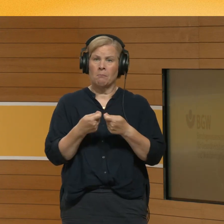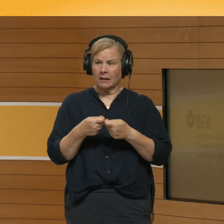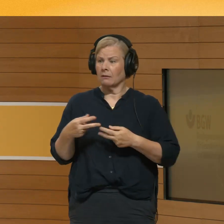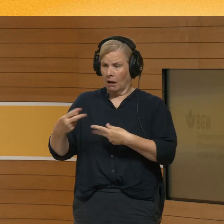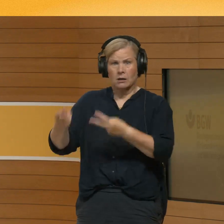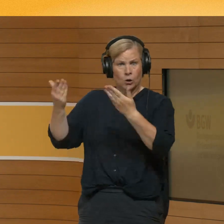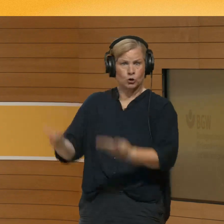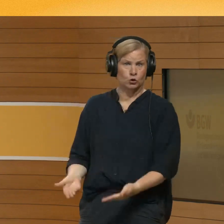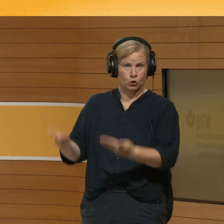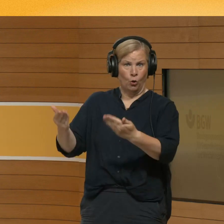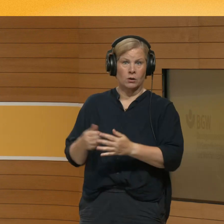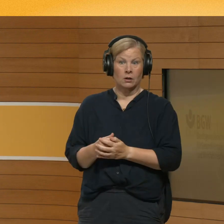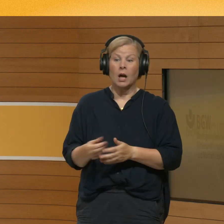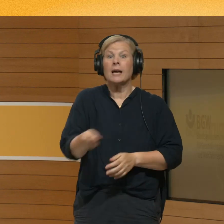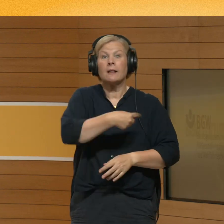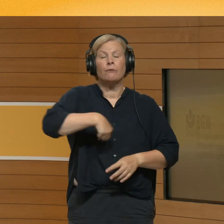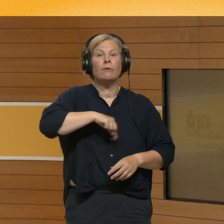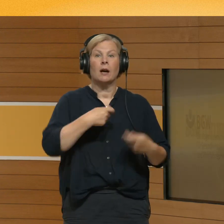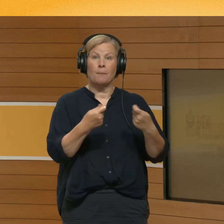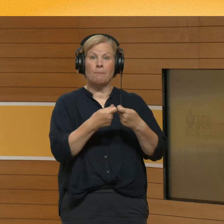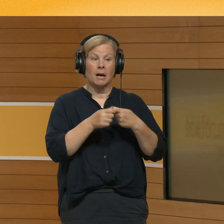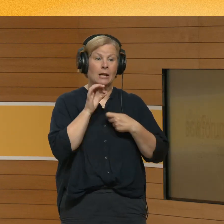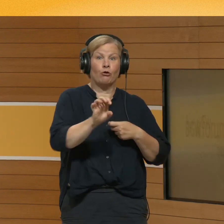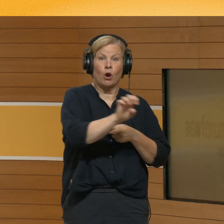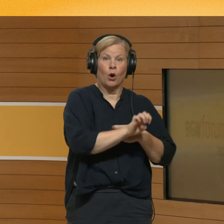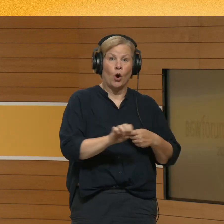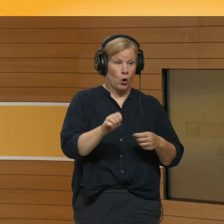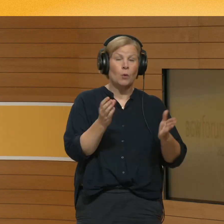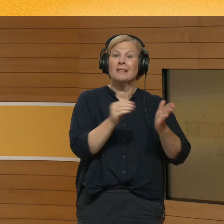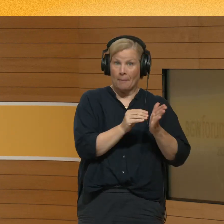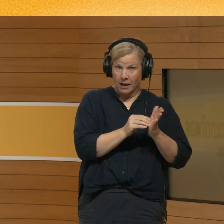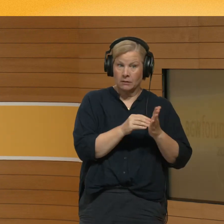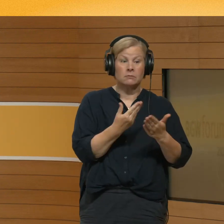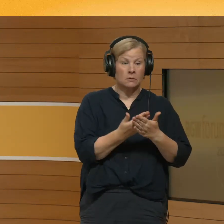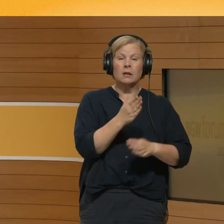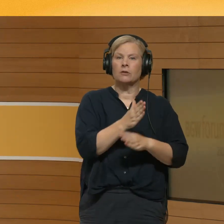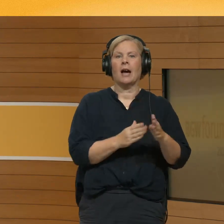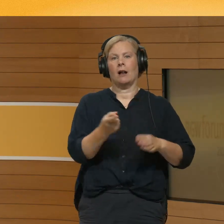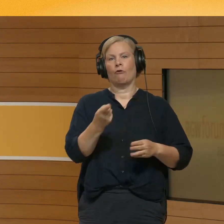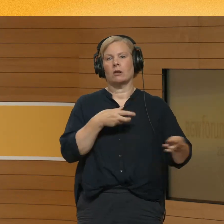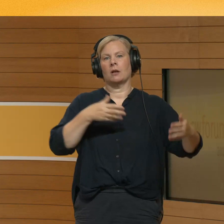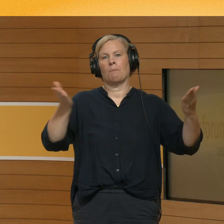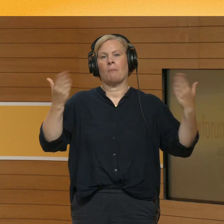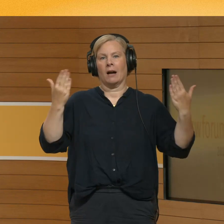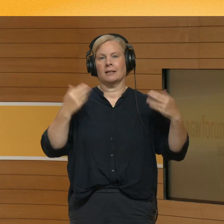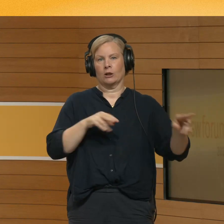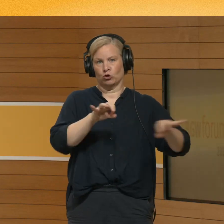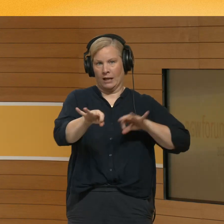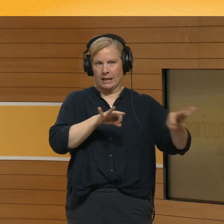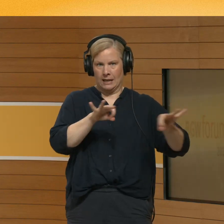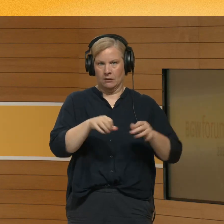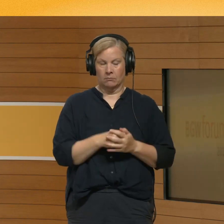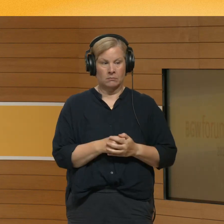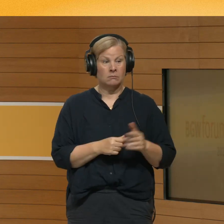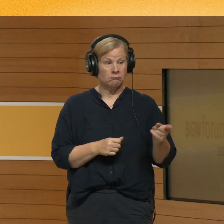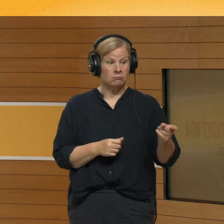a marketing strategy, or it's a pull for staff. We feel we make it very clear that we're participating in